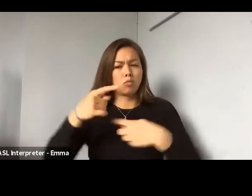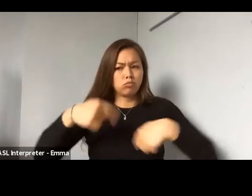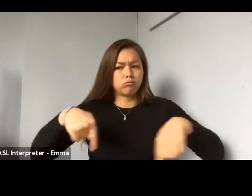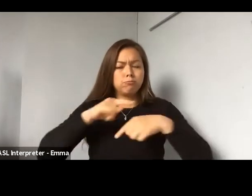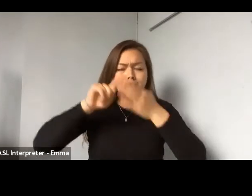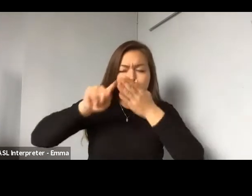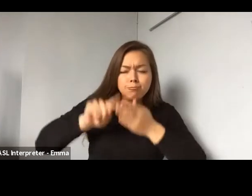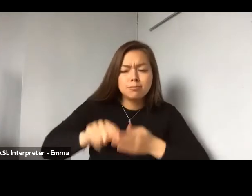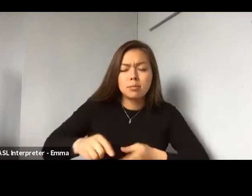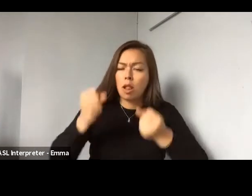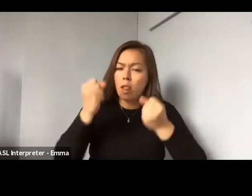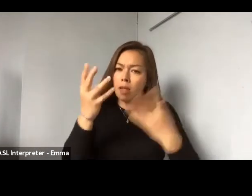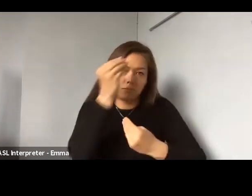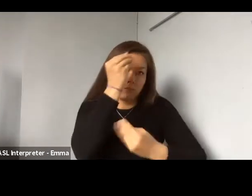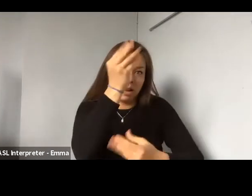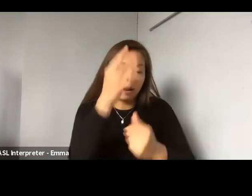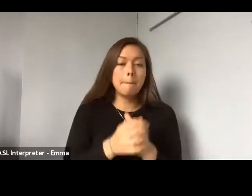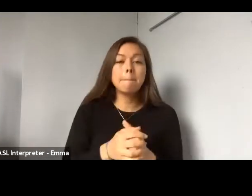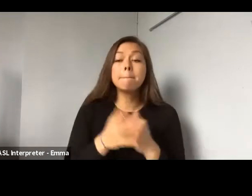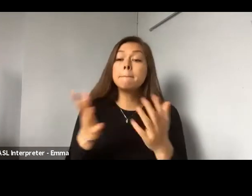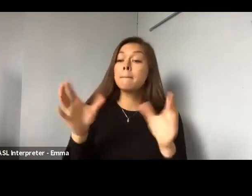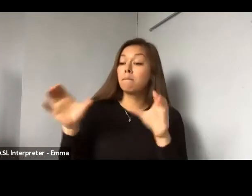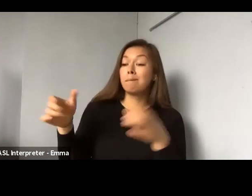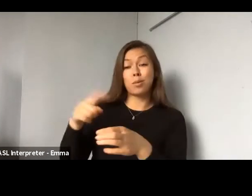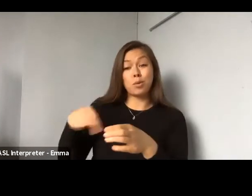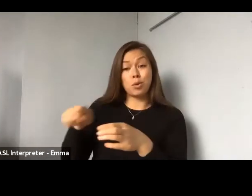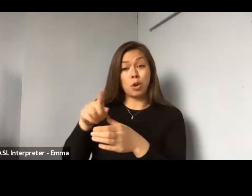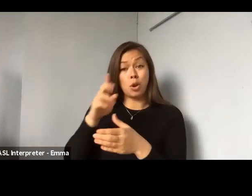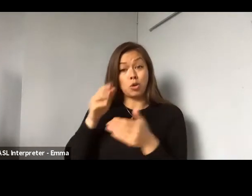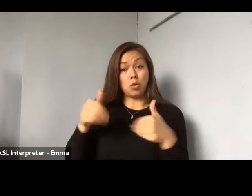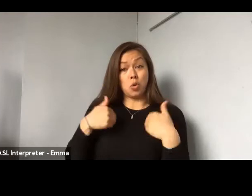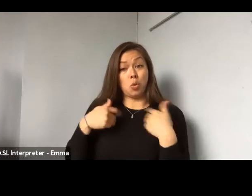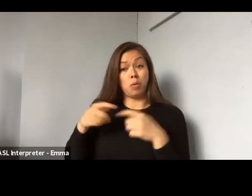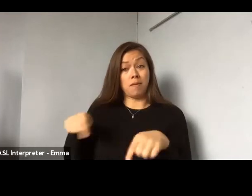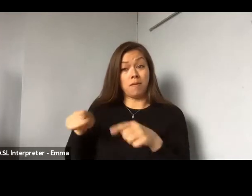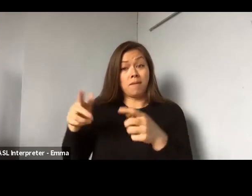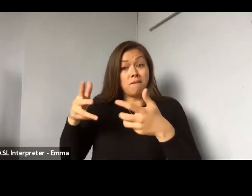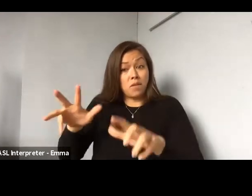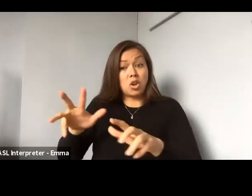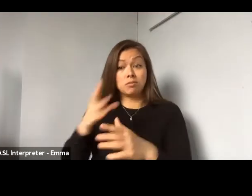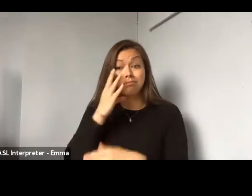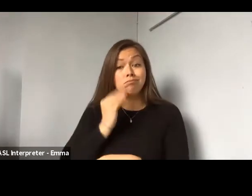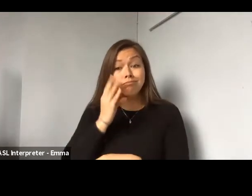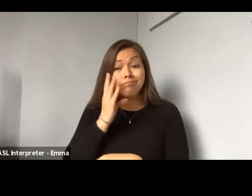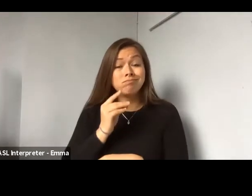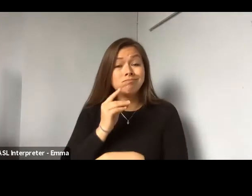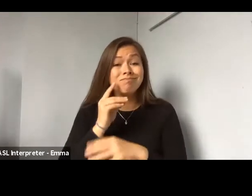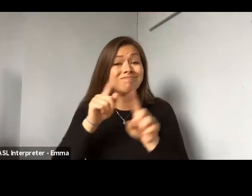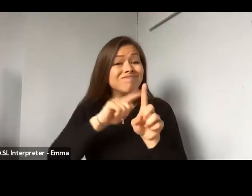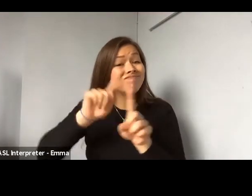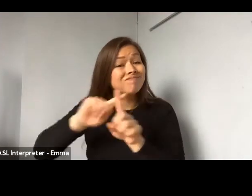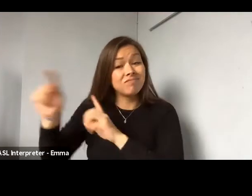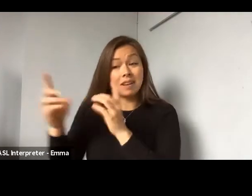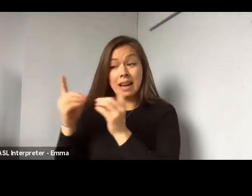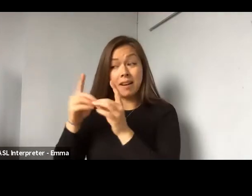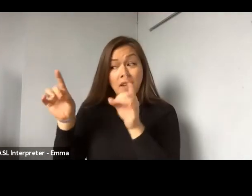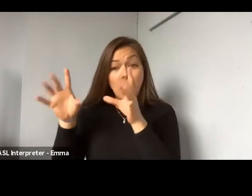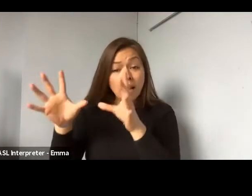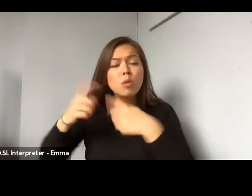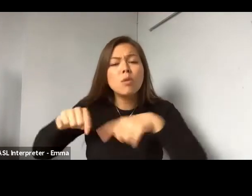who experienced dating violence, we did look at specifically how they accessed supports, what kind of supports